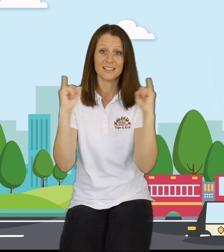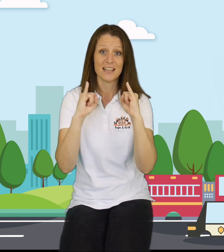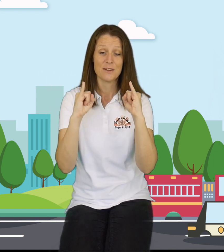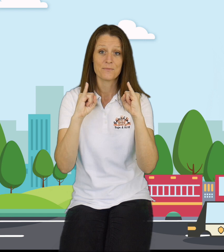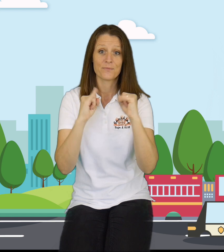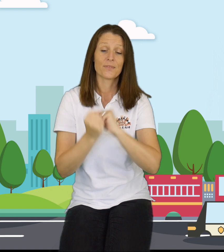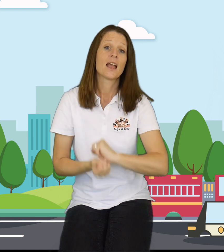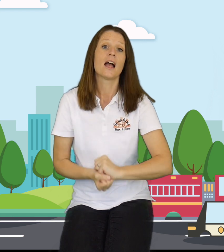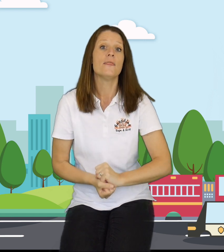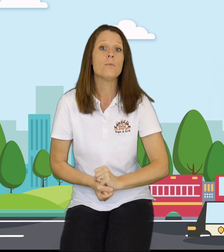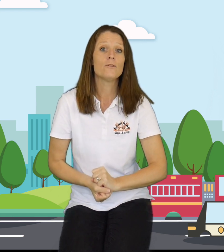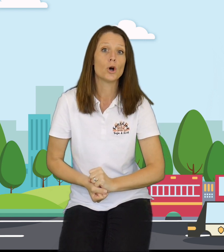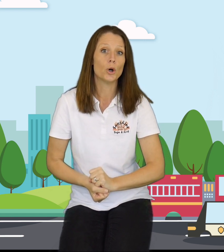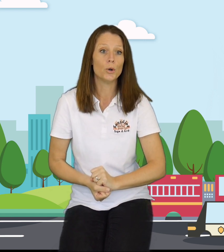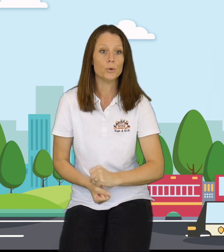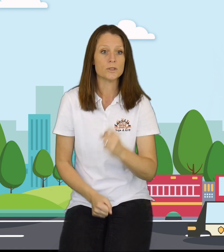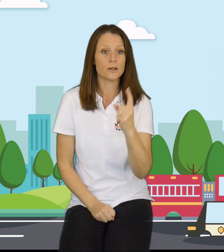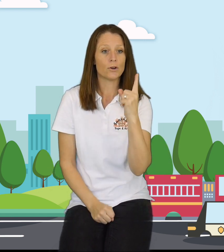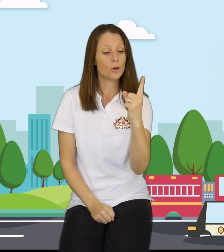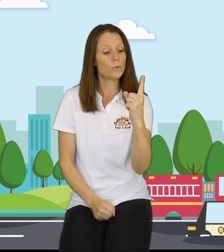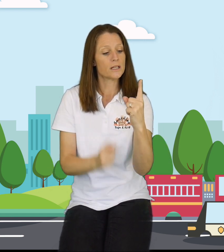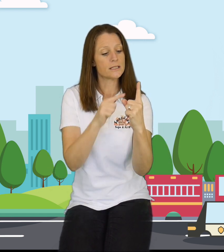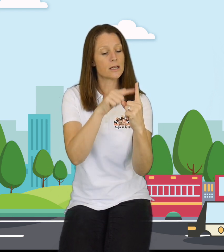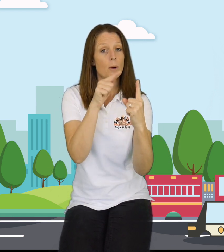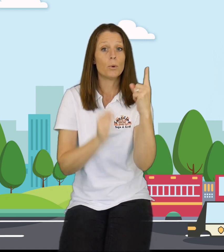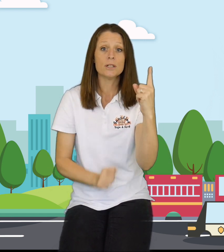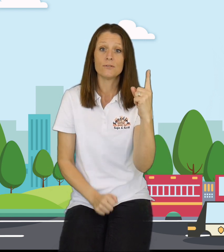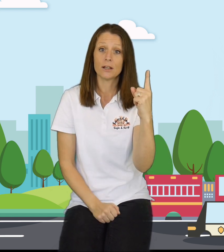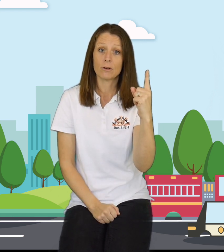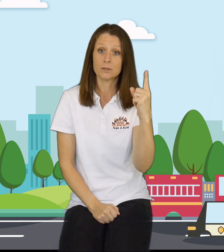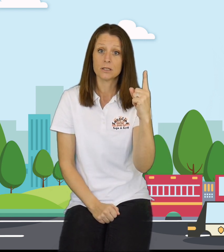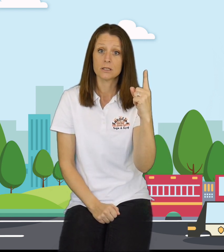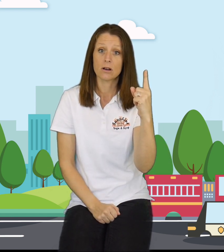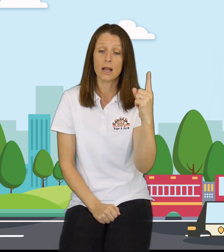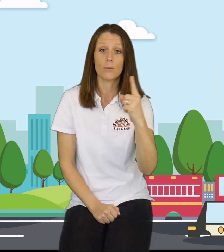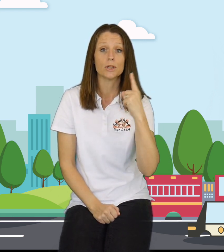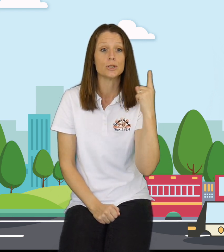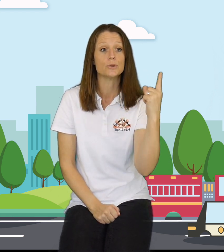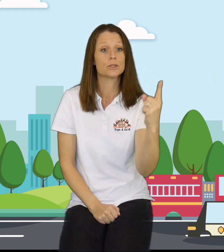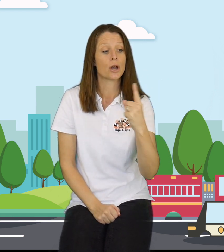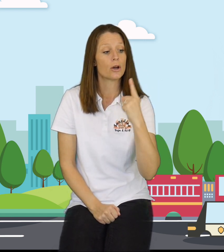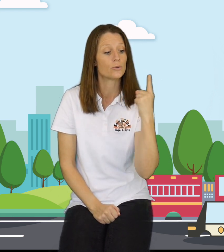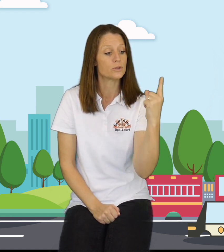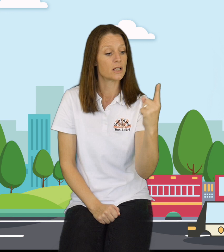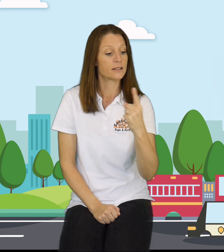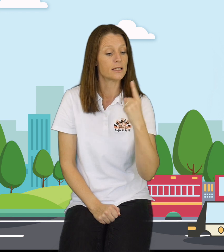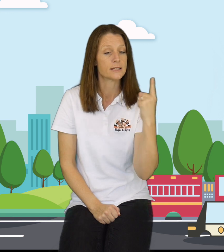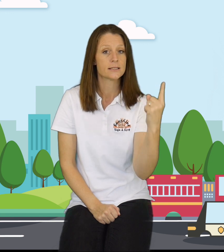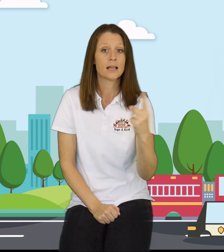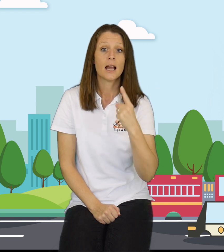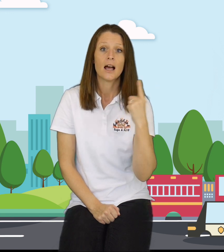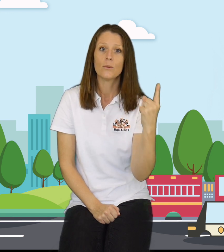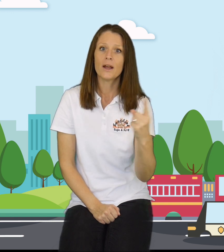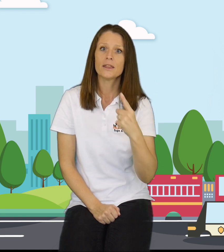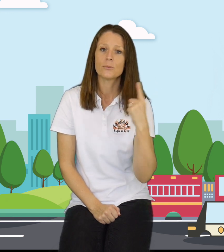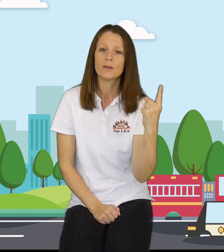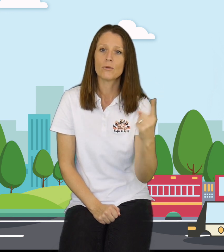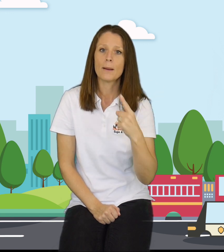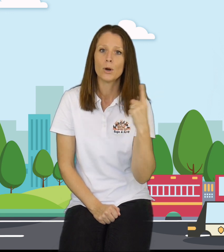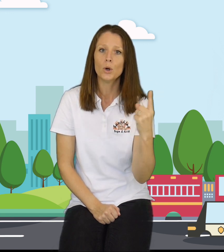emergency. And then we've got who. So for who, we're going to stick our pointer finger up to the sky and we're going to do circles like this. And the way that we remember who is